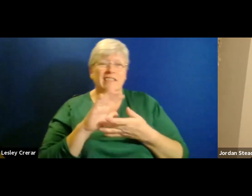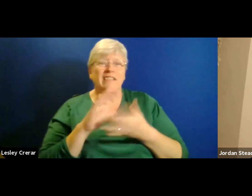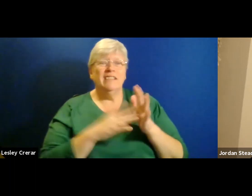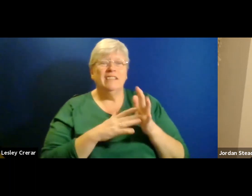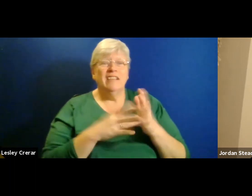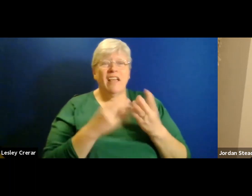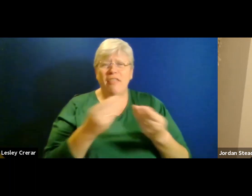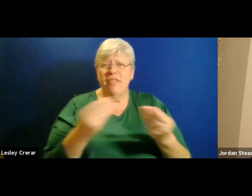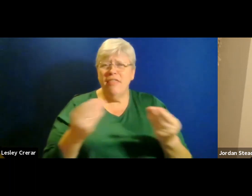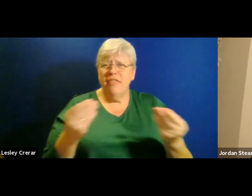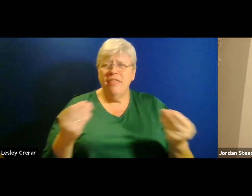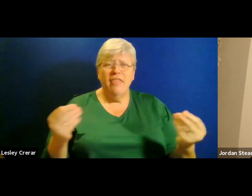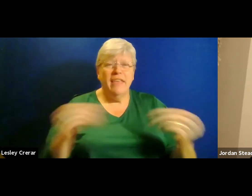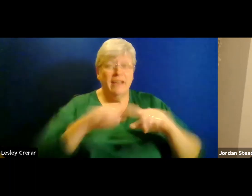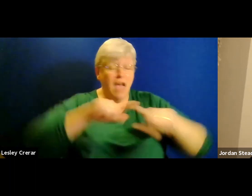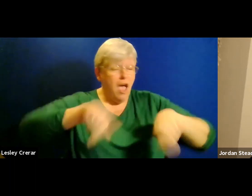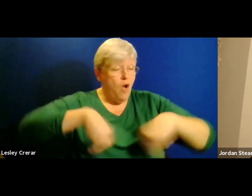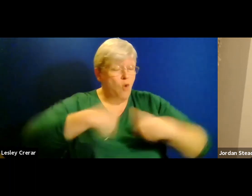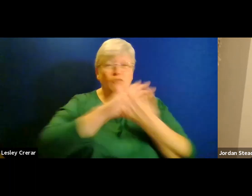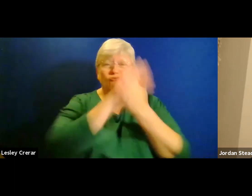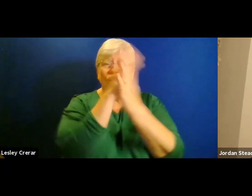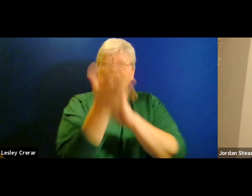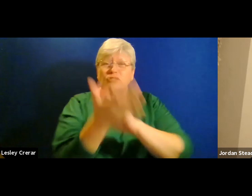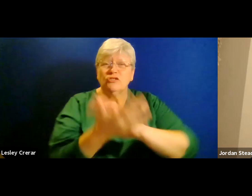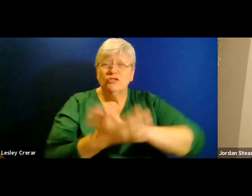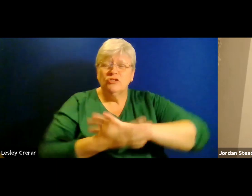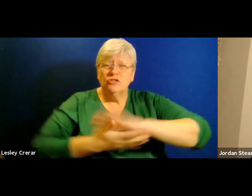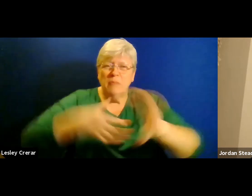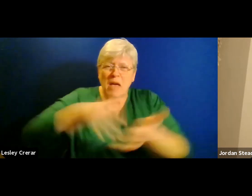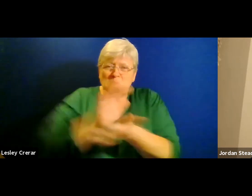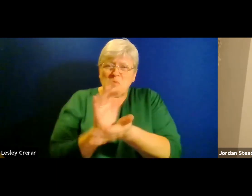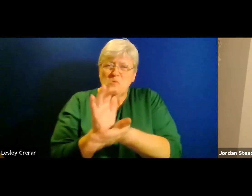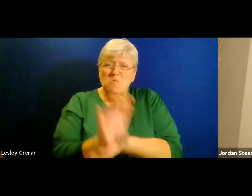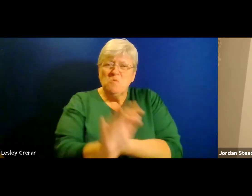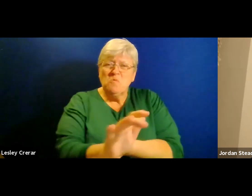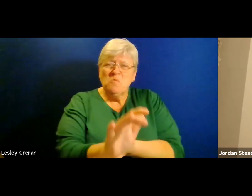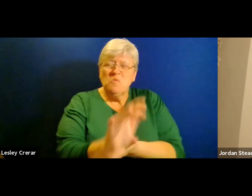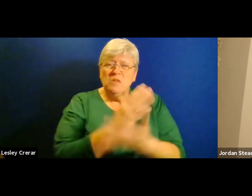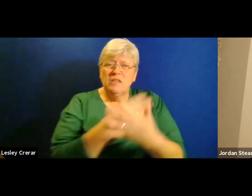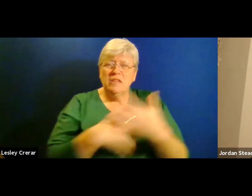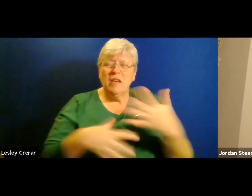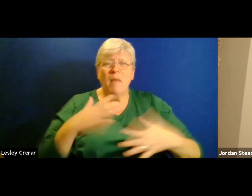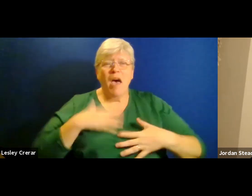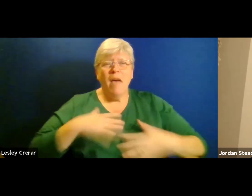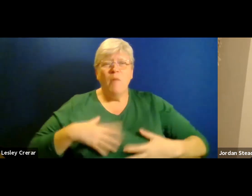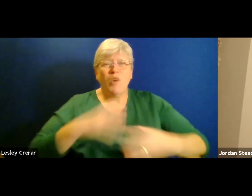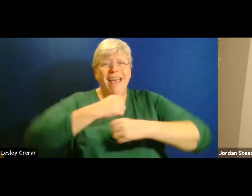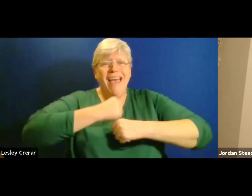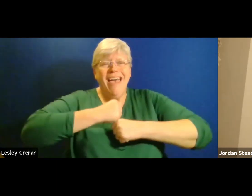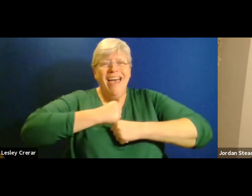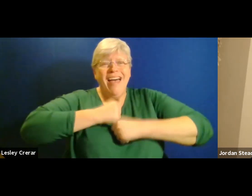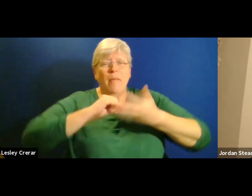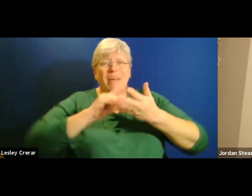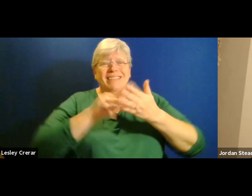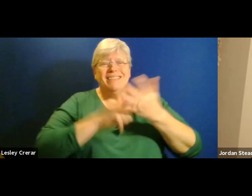skin. Ours was crushed by the boot heel. I stir and wake to find that body held by silt. Hanging on the